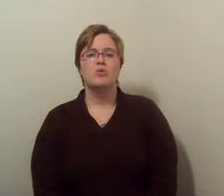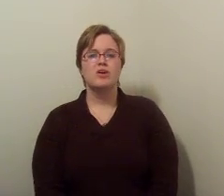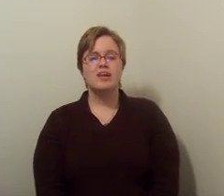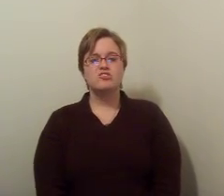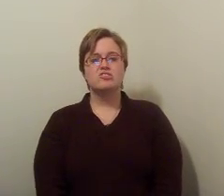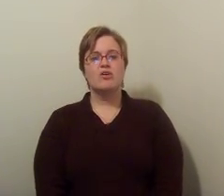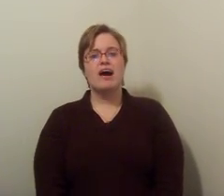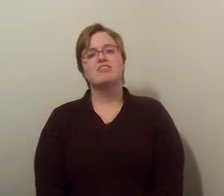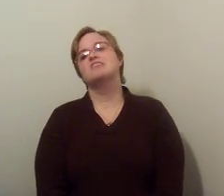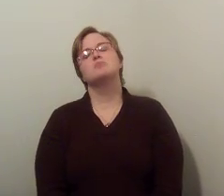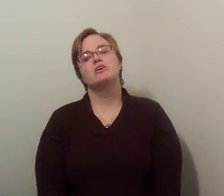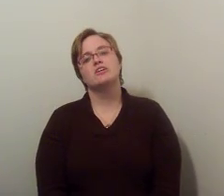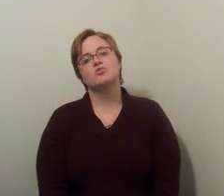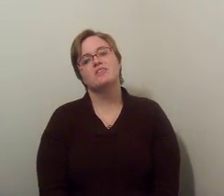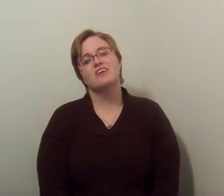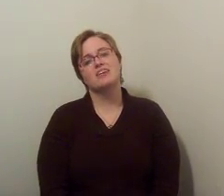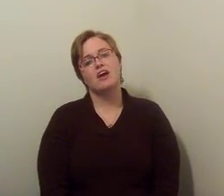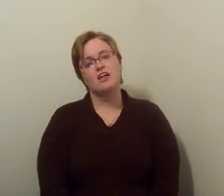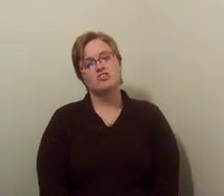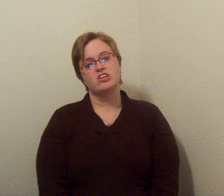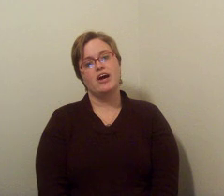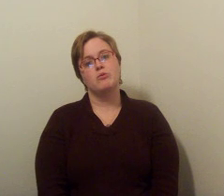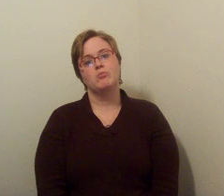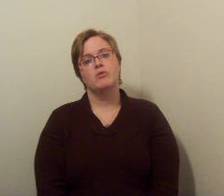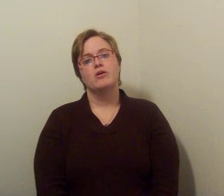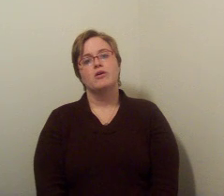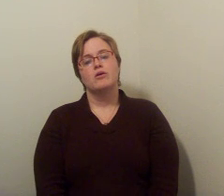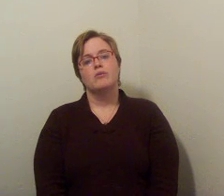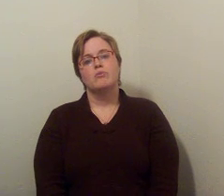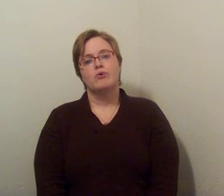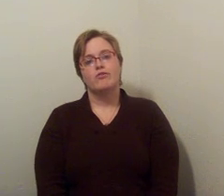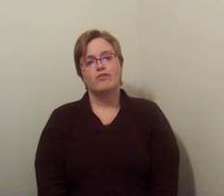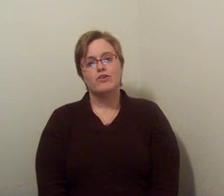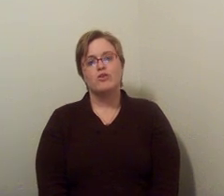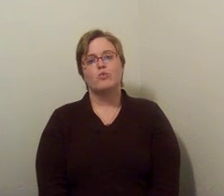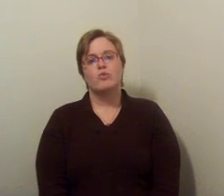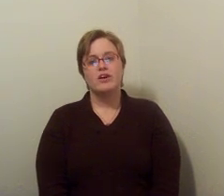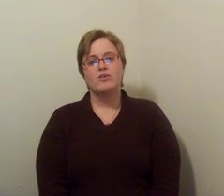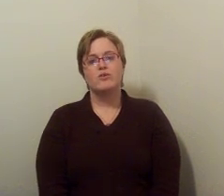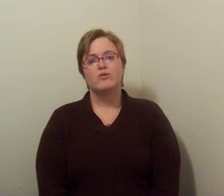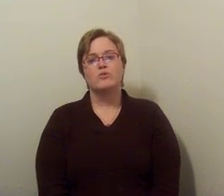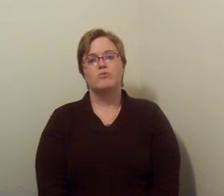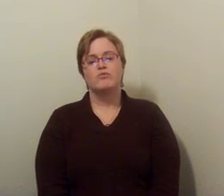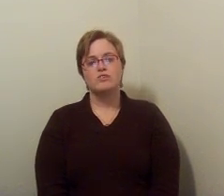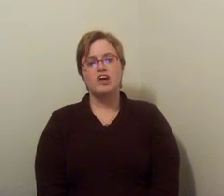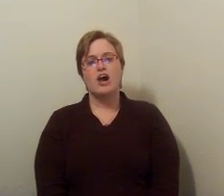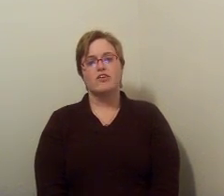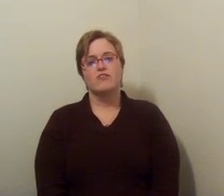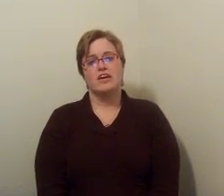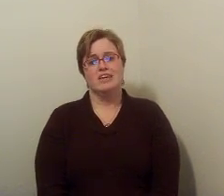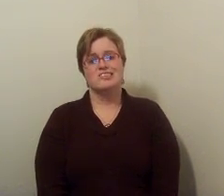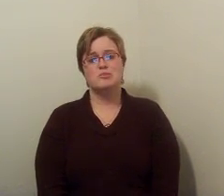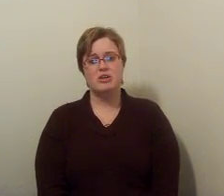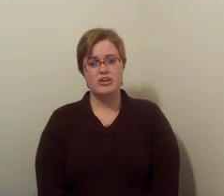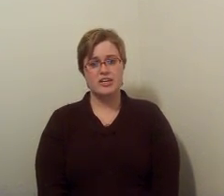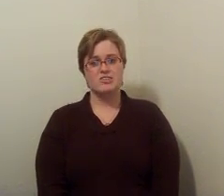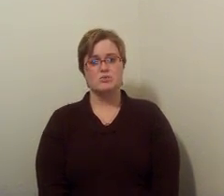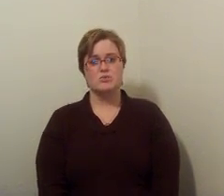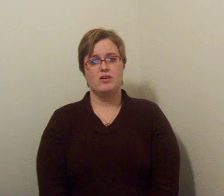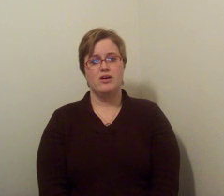Really, I just don't have the experience with technology. I prefer the real photography experience.